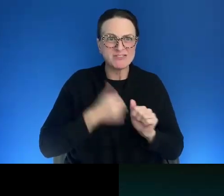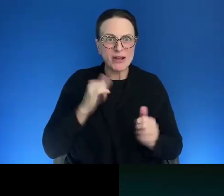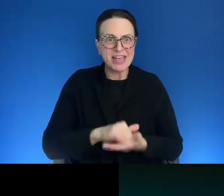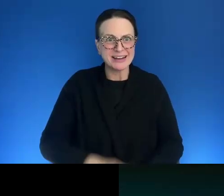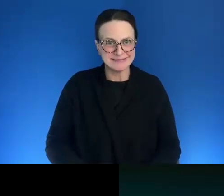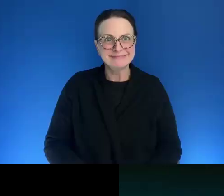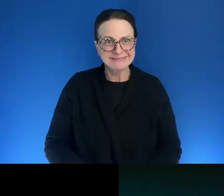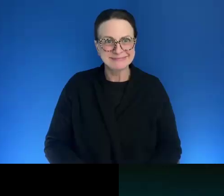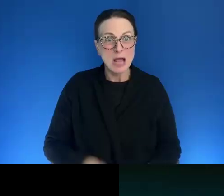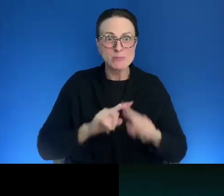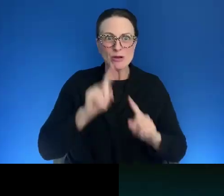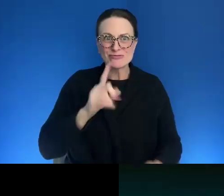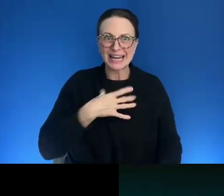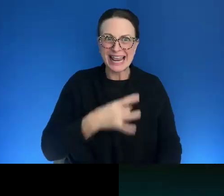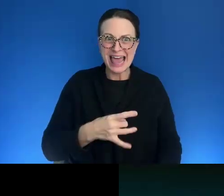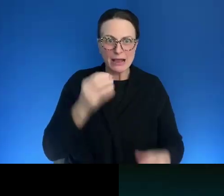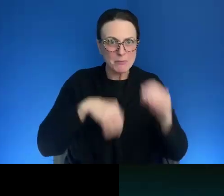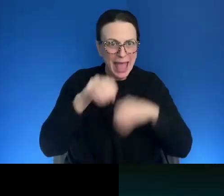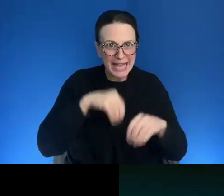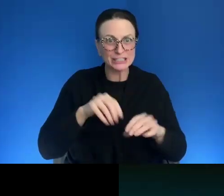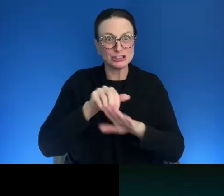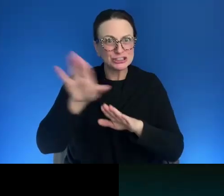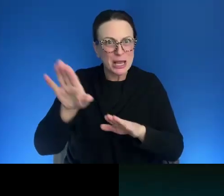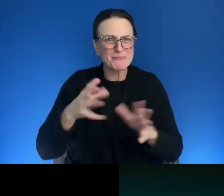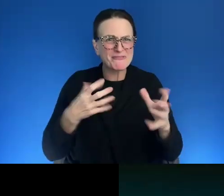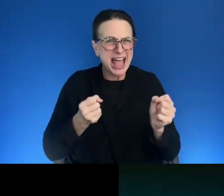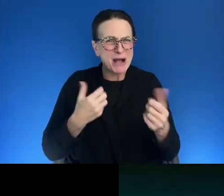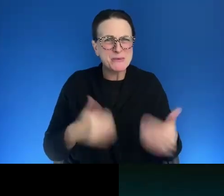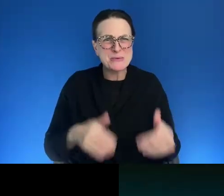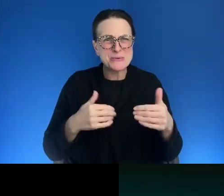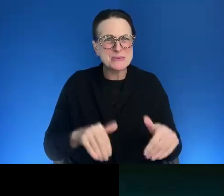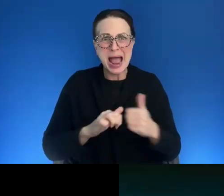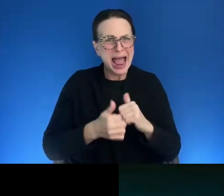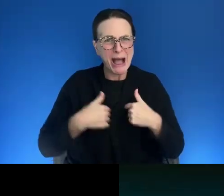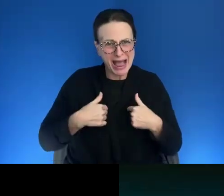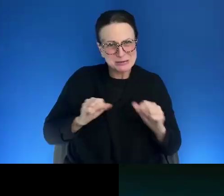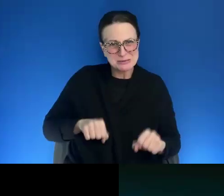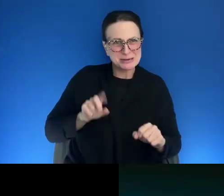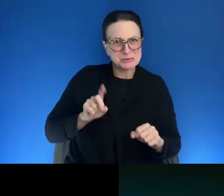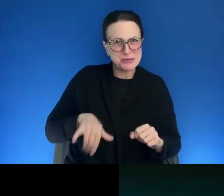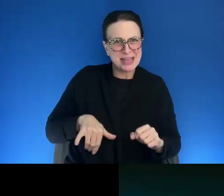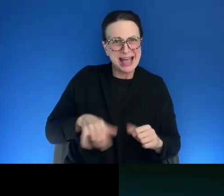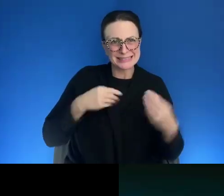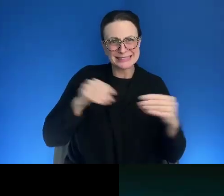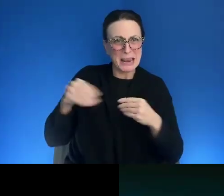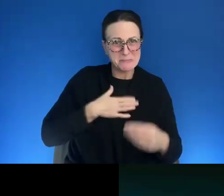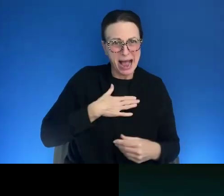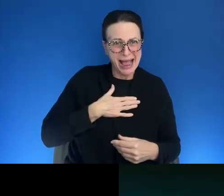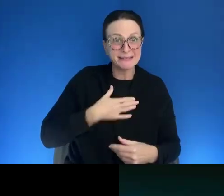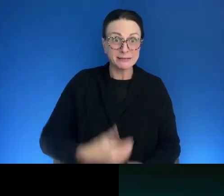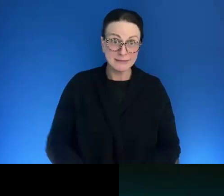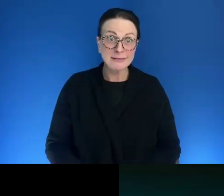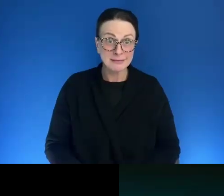that. But they really liked how it was packaged and shipped so fast. How can I do that when I'm selling my product and shipping